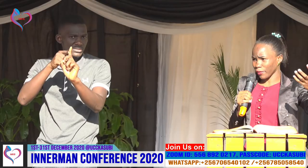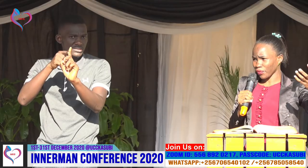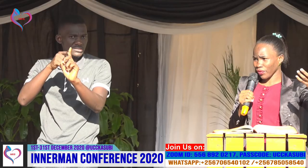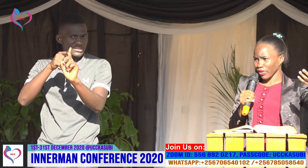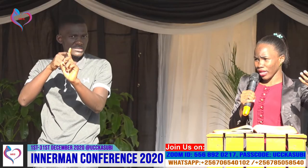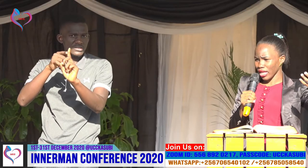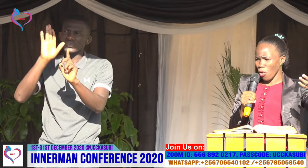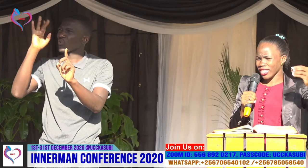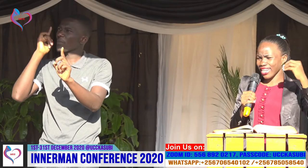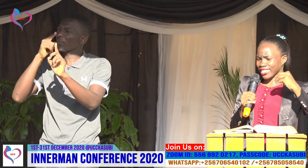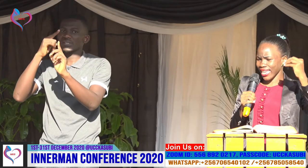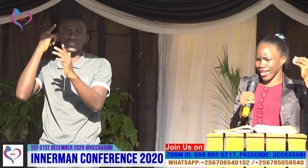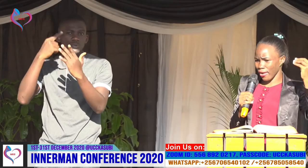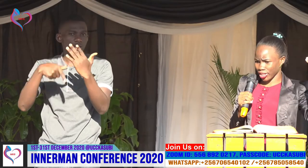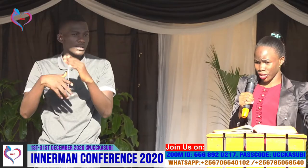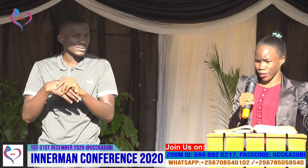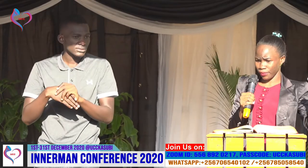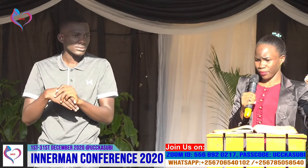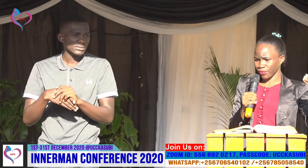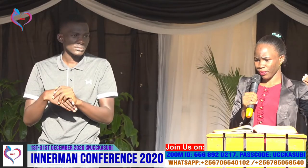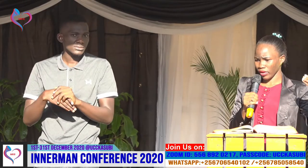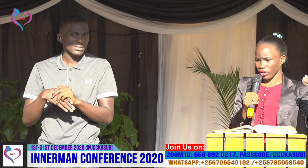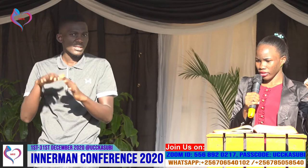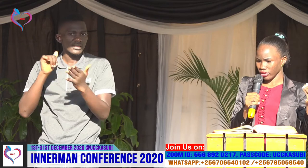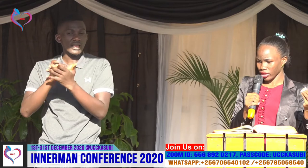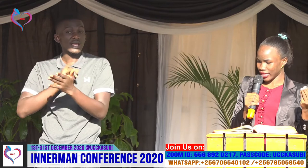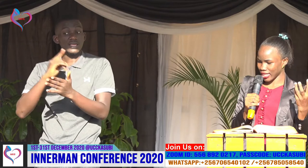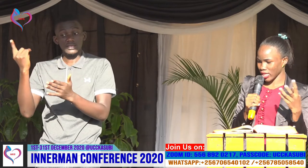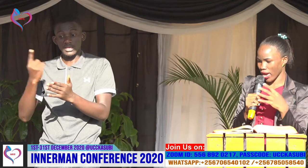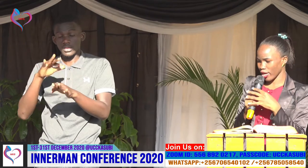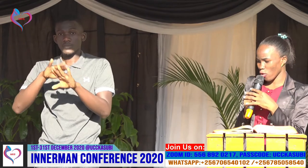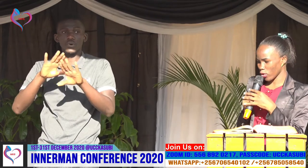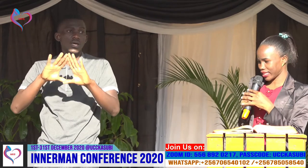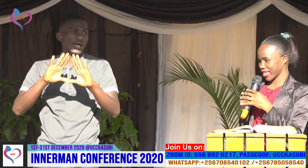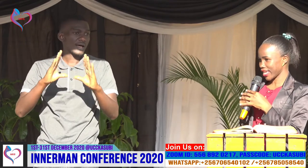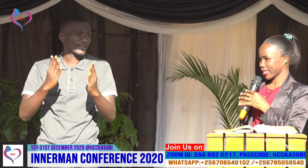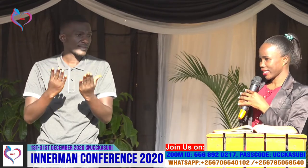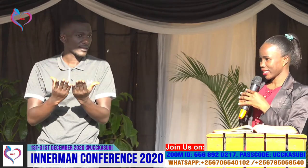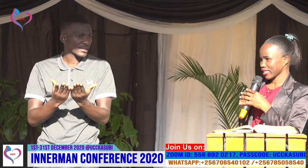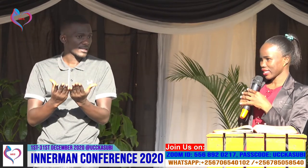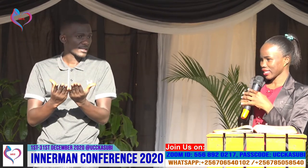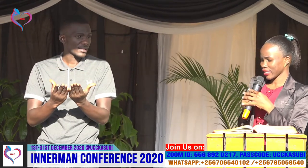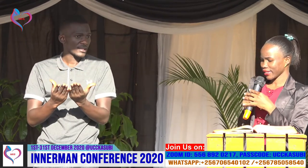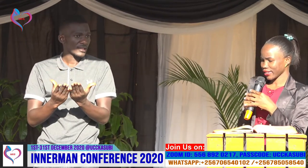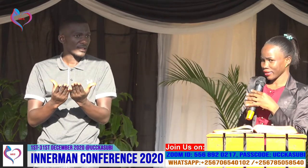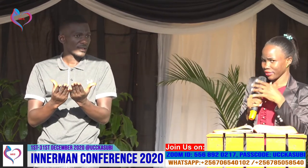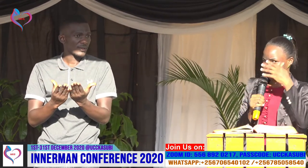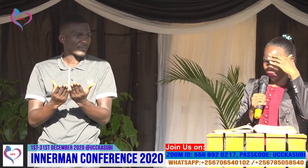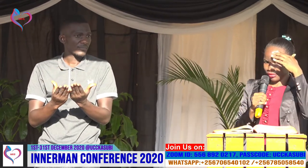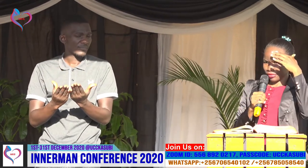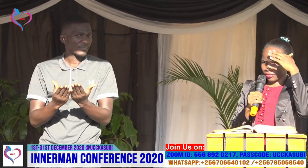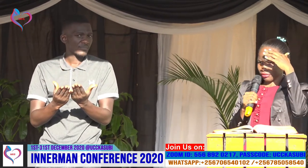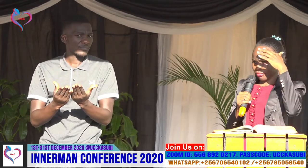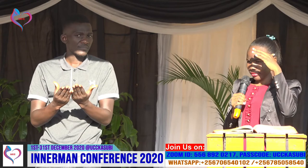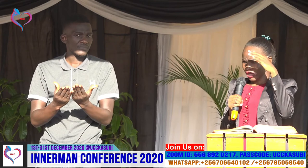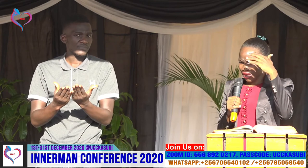What was your purpose? Kutali kigenderwa ki? That I came here on earth. Ntinajja waneno. I just